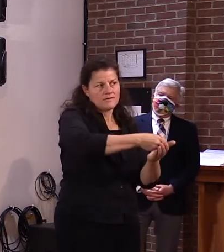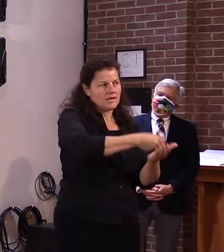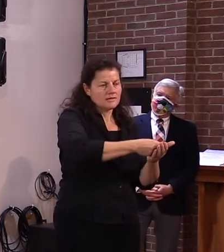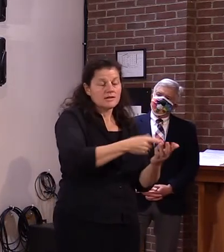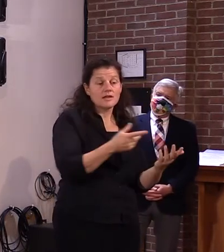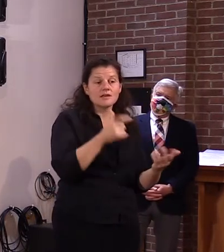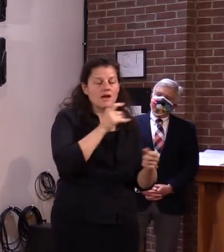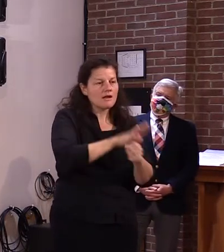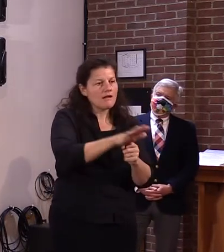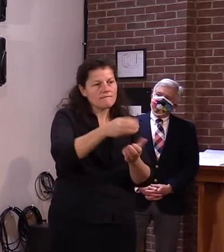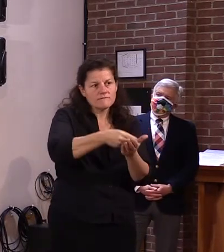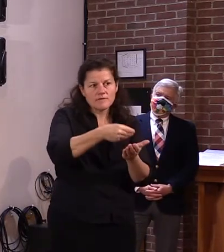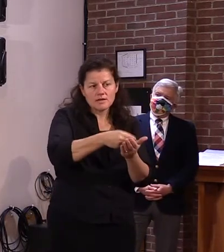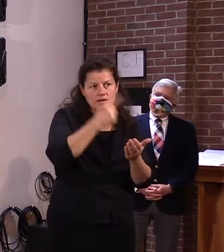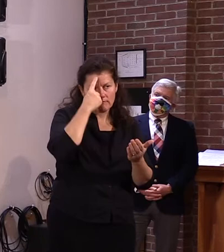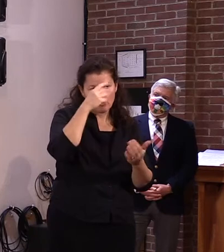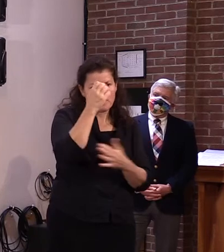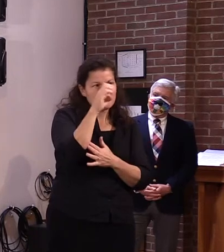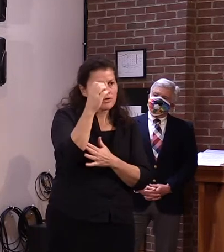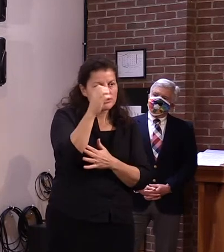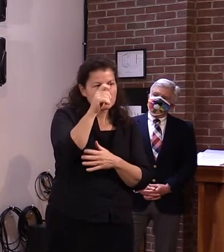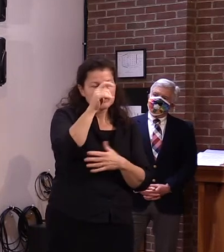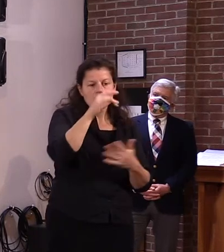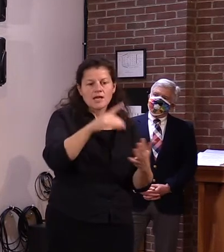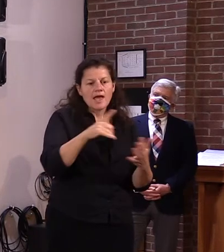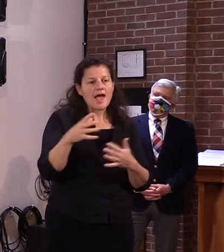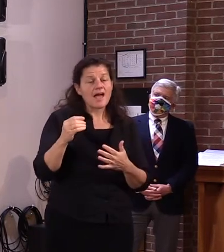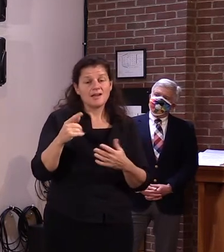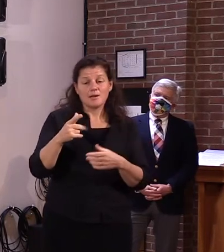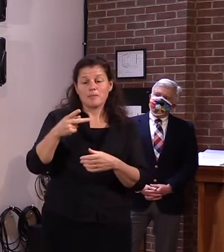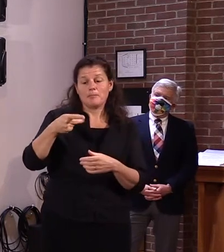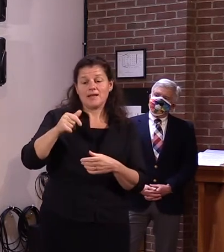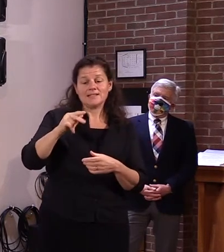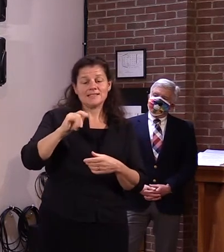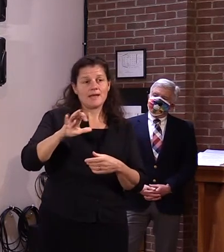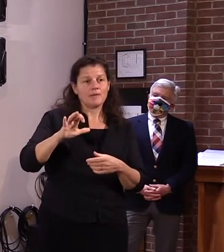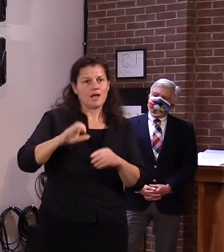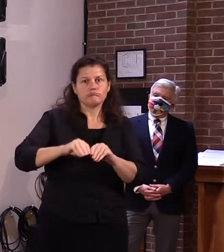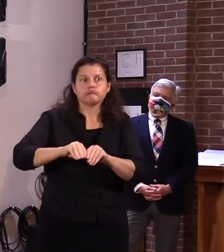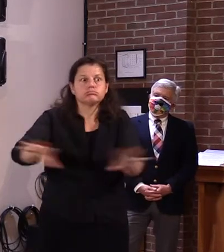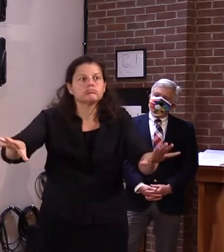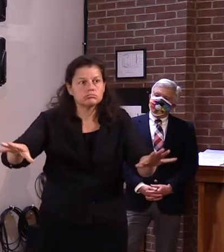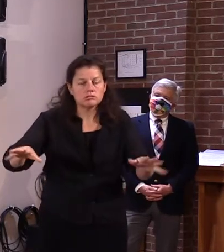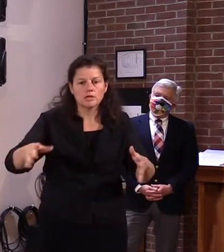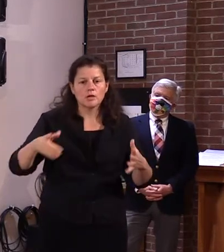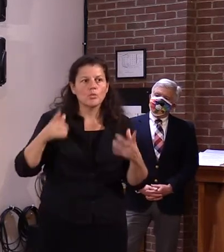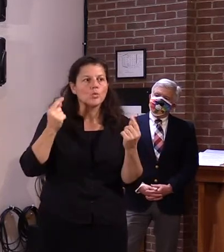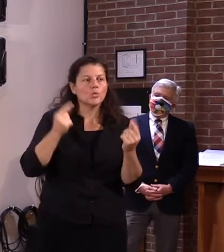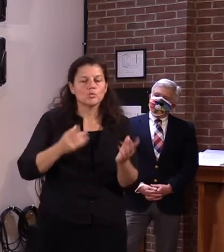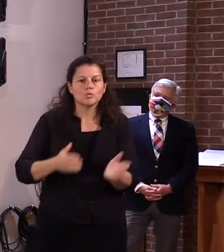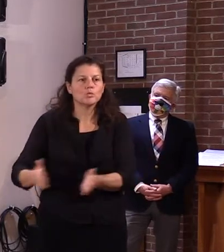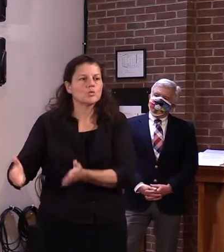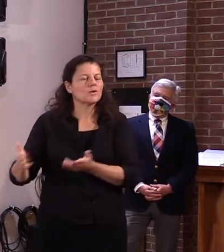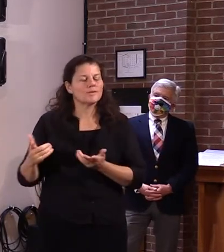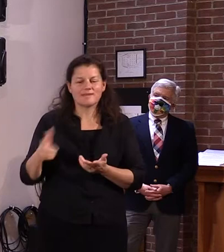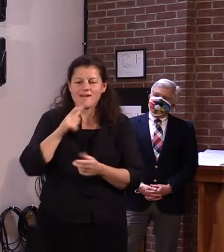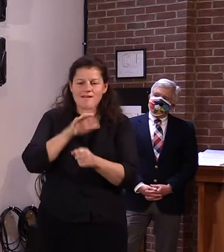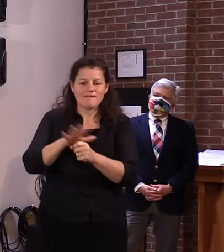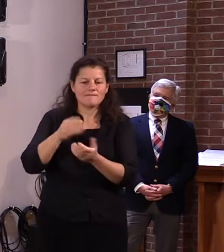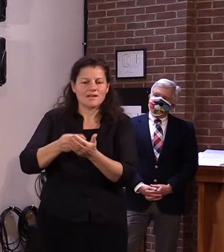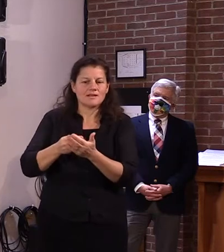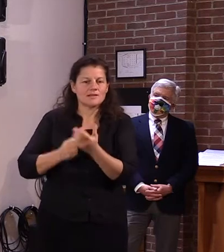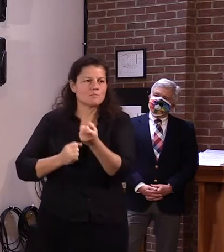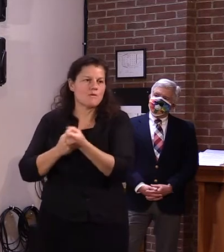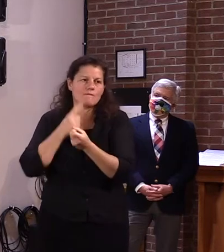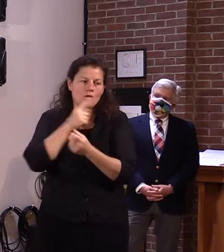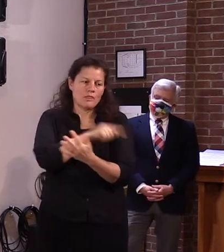and especially pandemic preparedness. And again, not pointing a finger at one administration or another, because this is